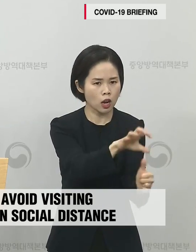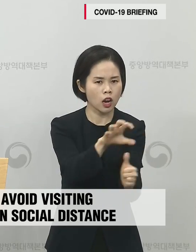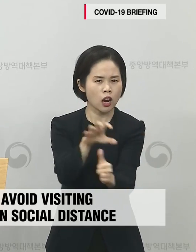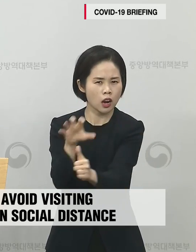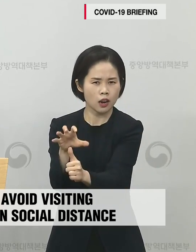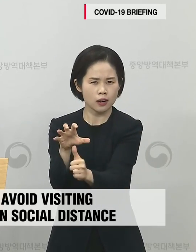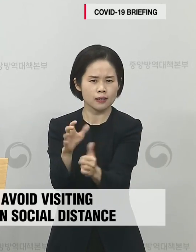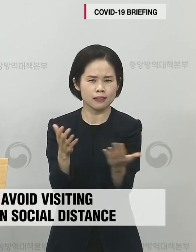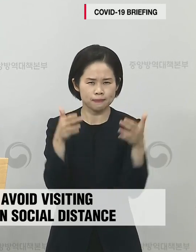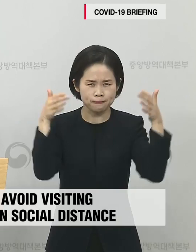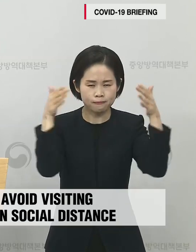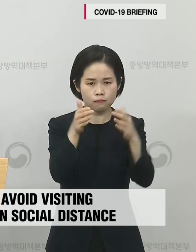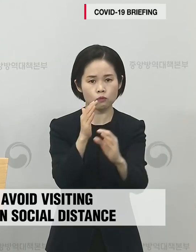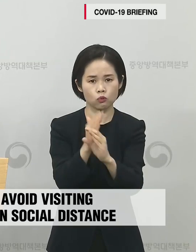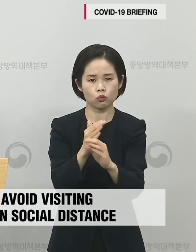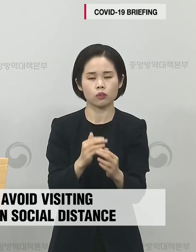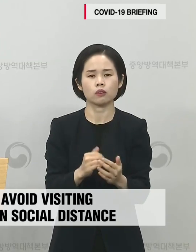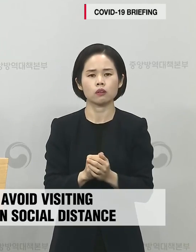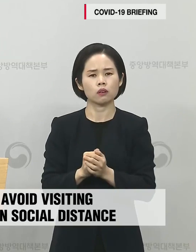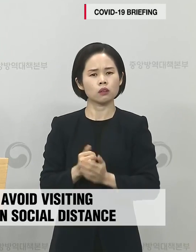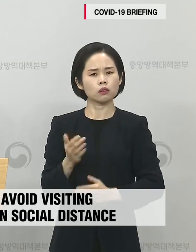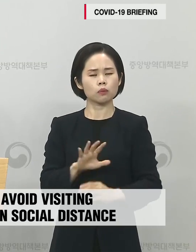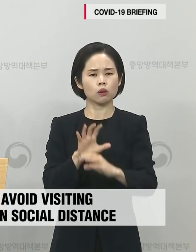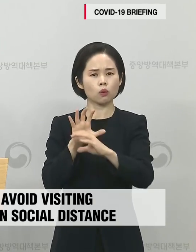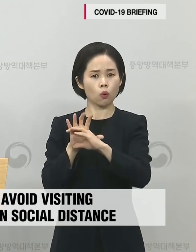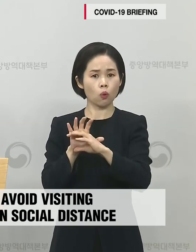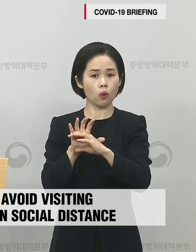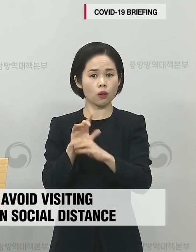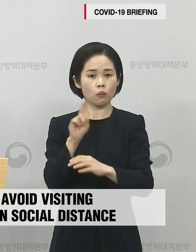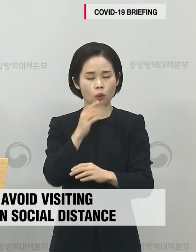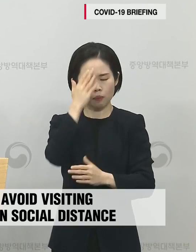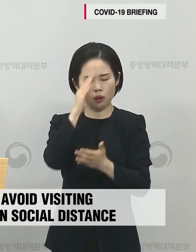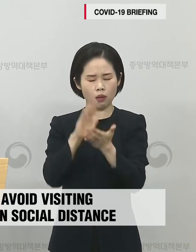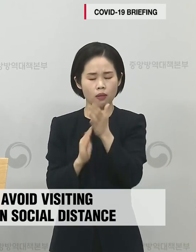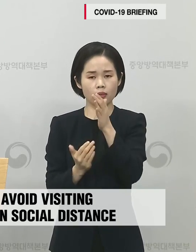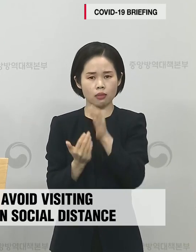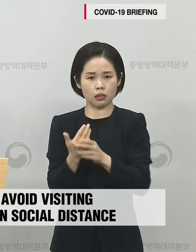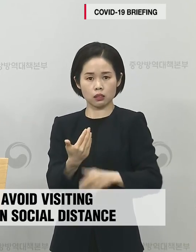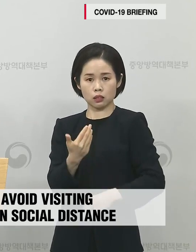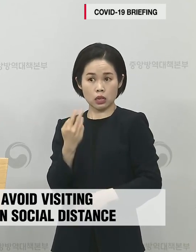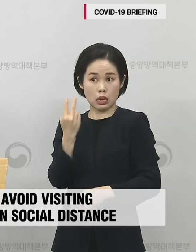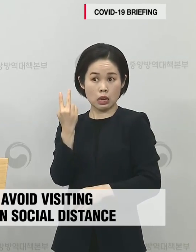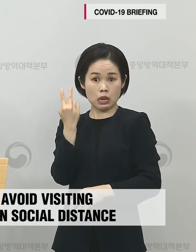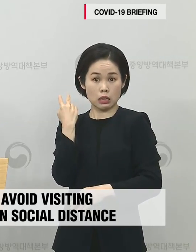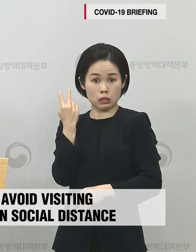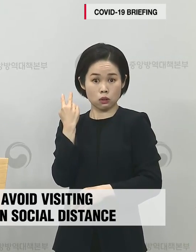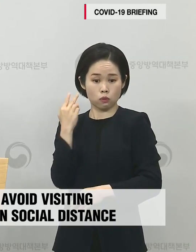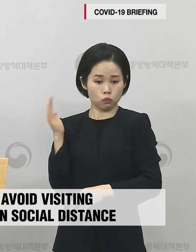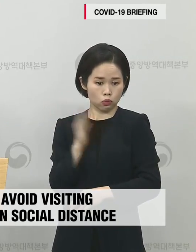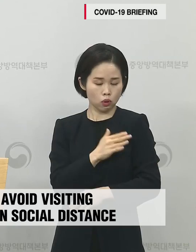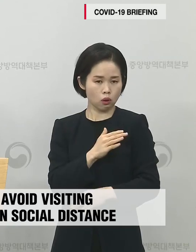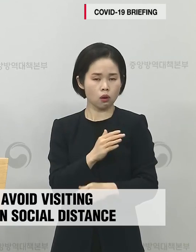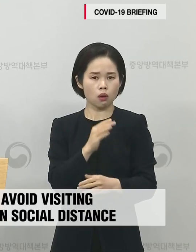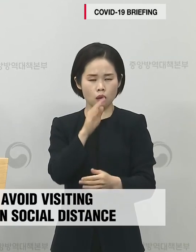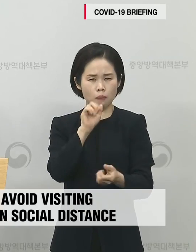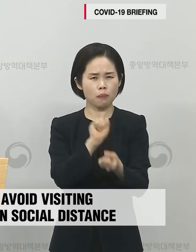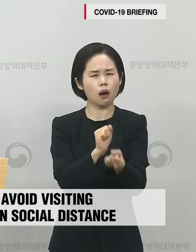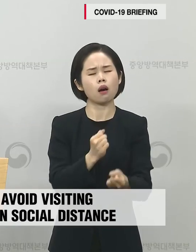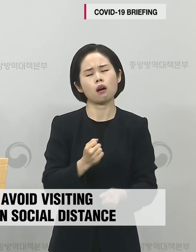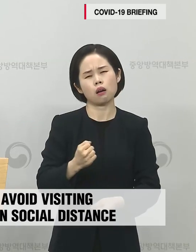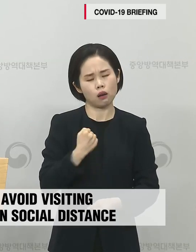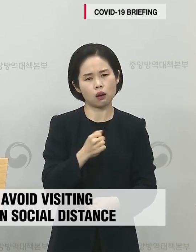virus through the community transmission from the Itaewon club case. However, we believe that